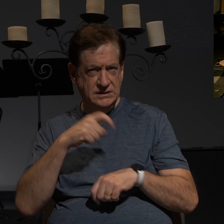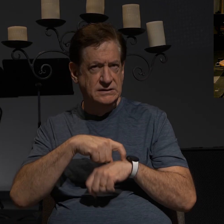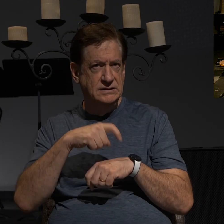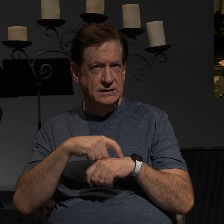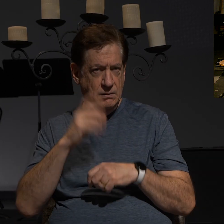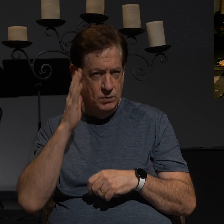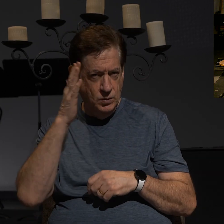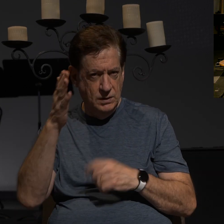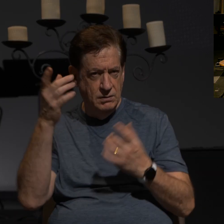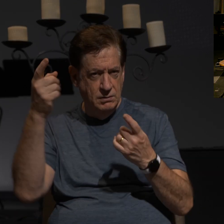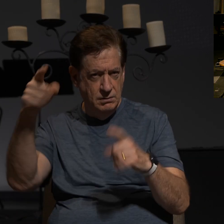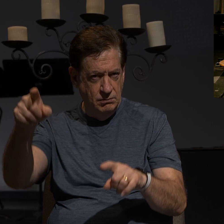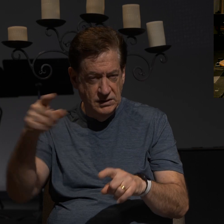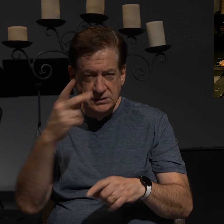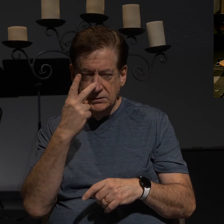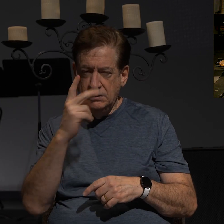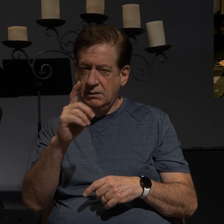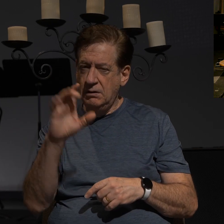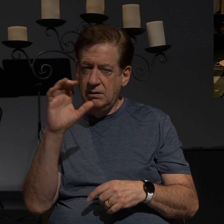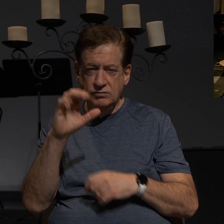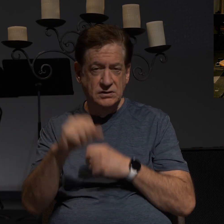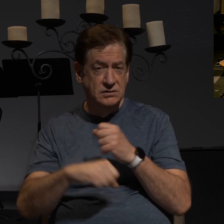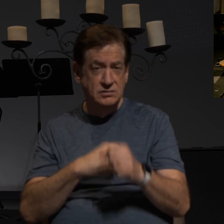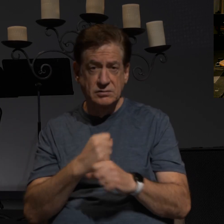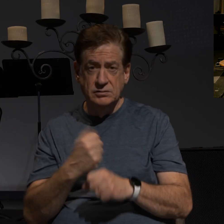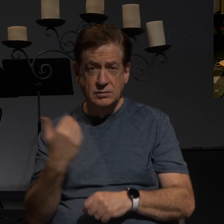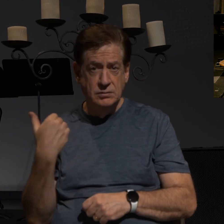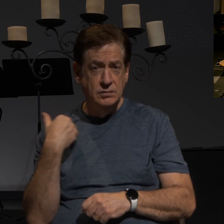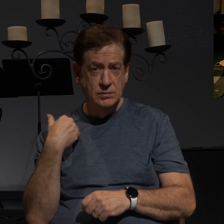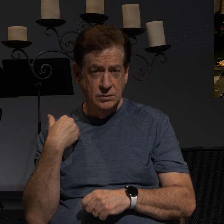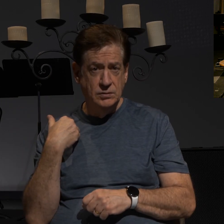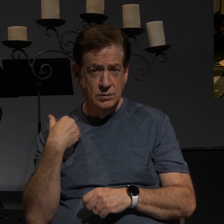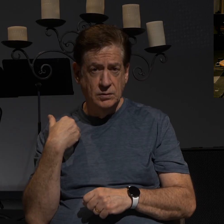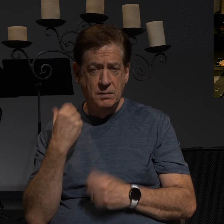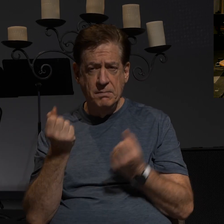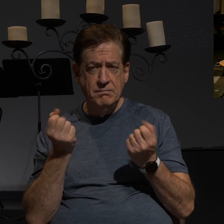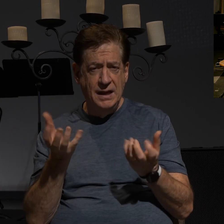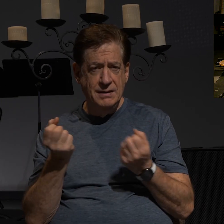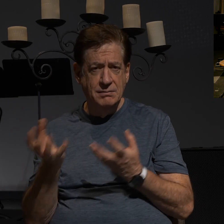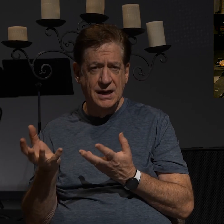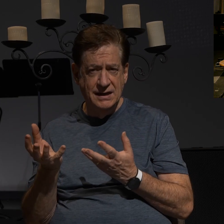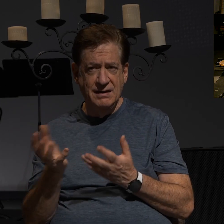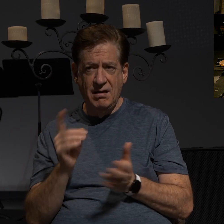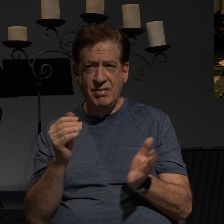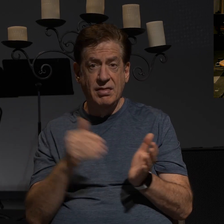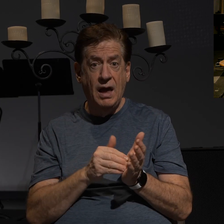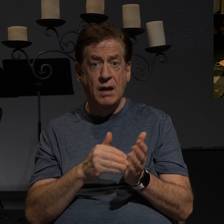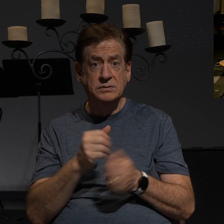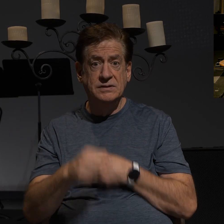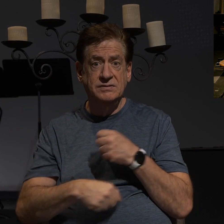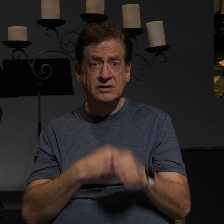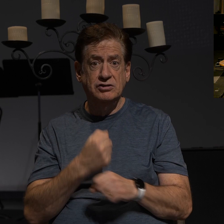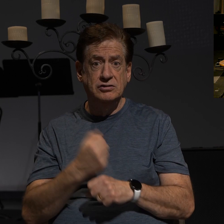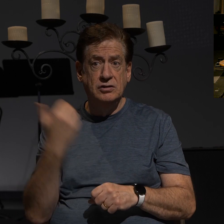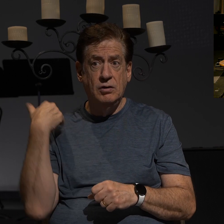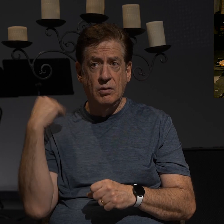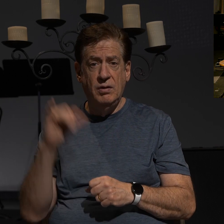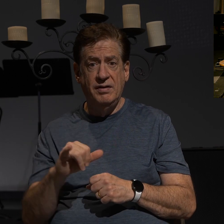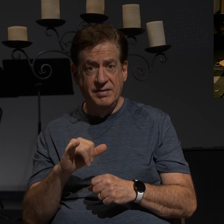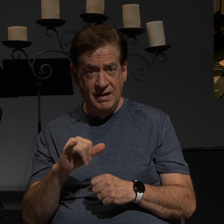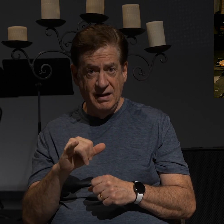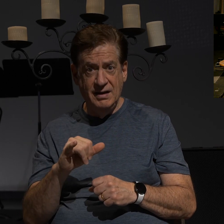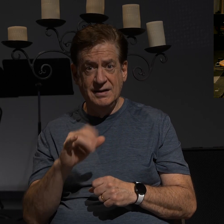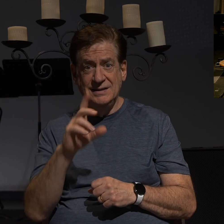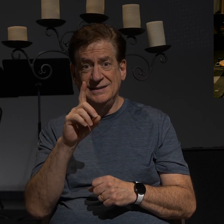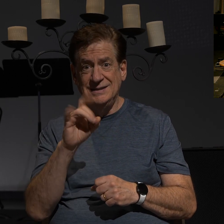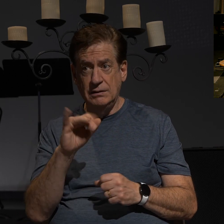see hundreds of years ago, many, many, even thousands of years ago, after that time of deportation,